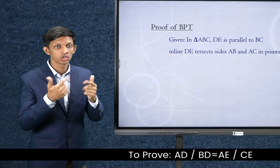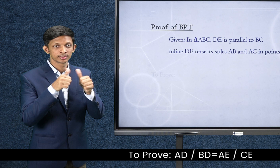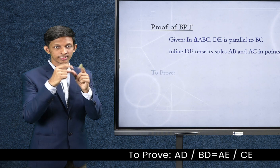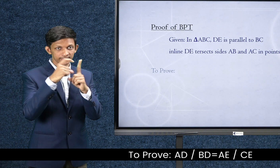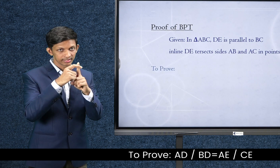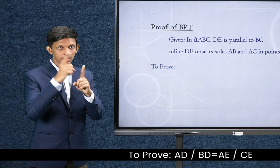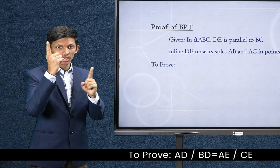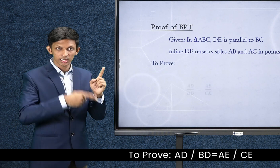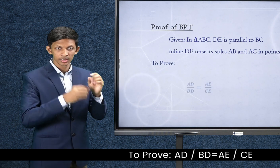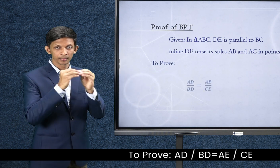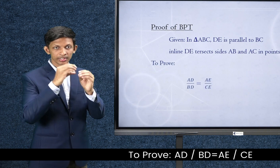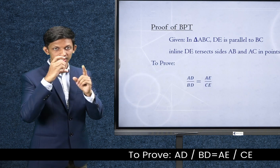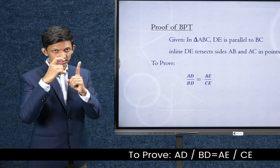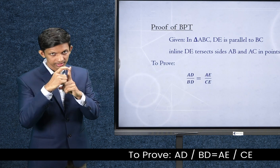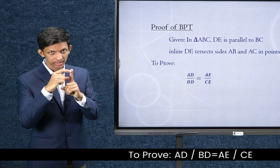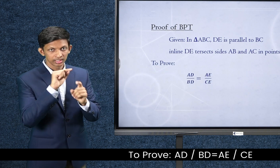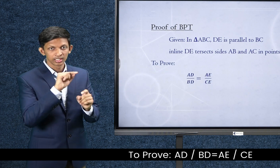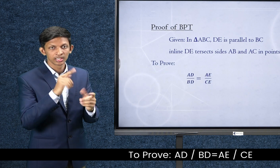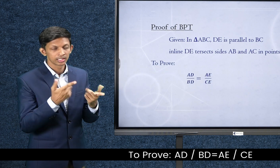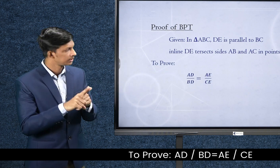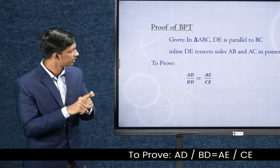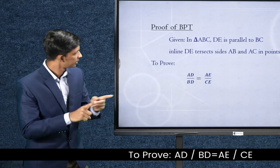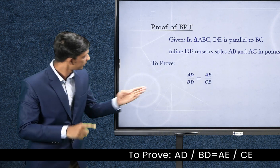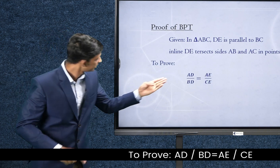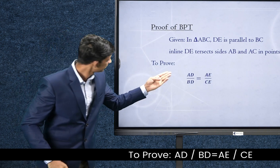prove AD by BD is equal to AE by CE.